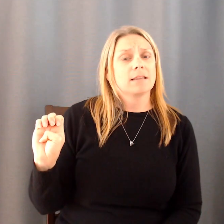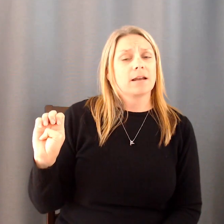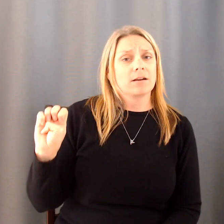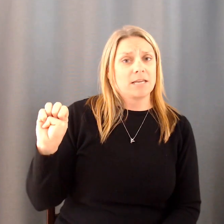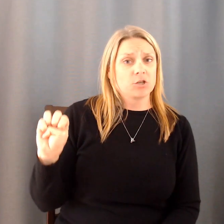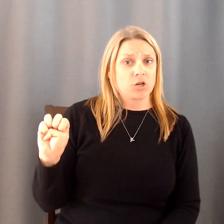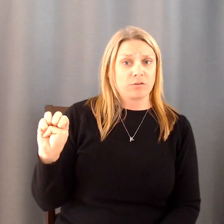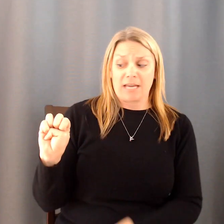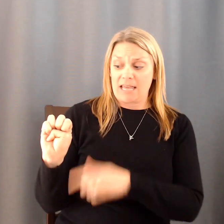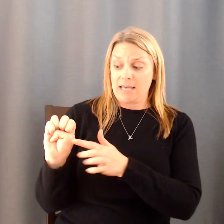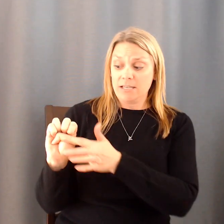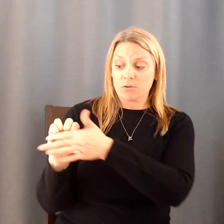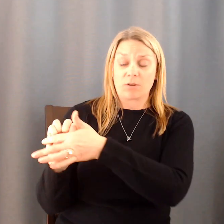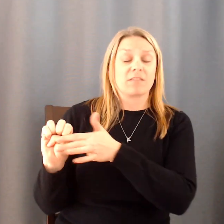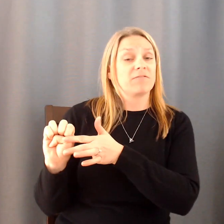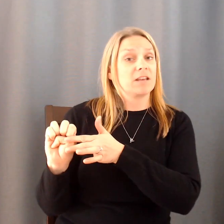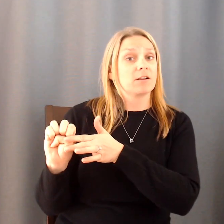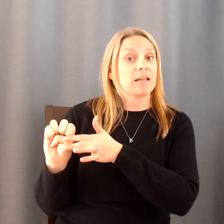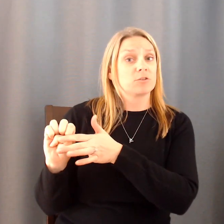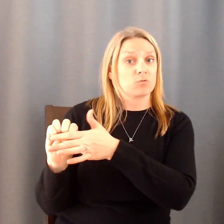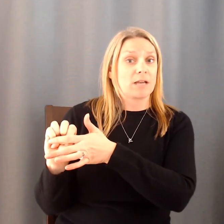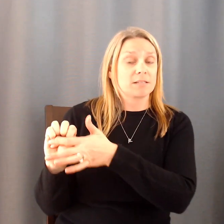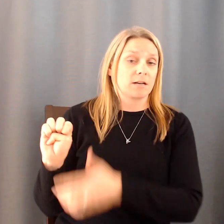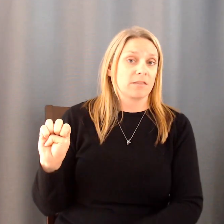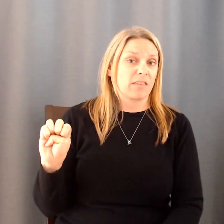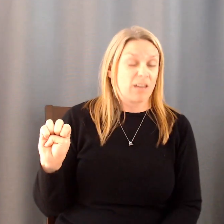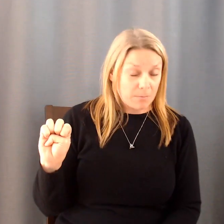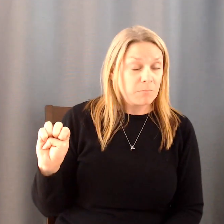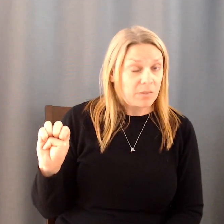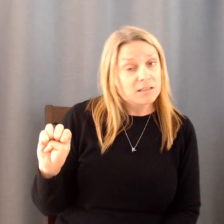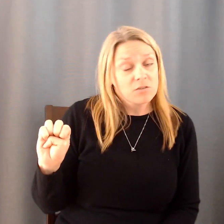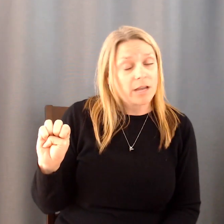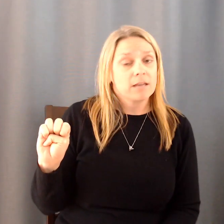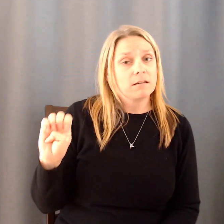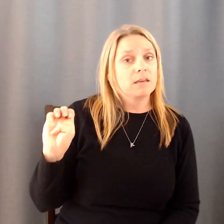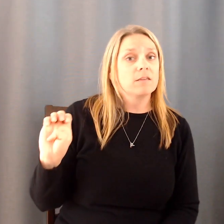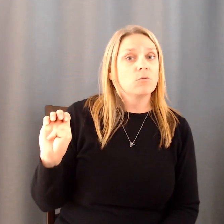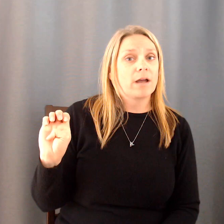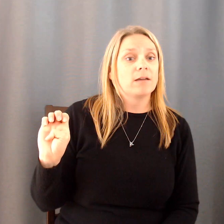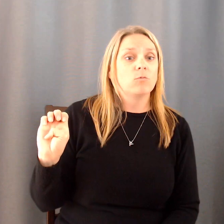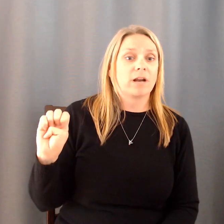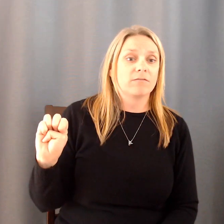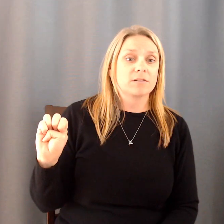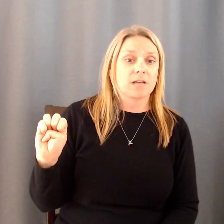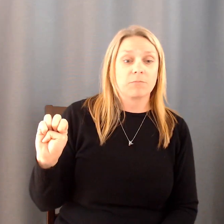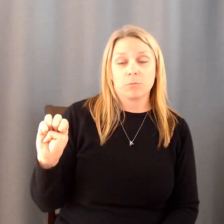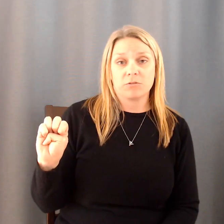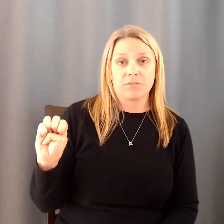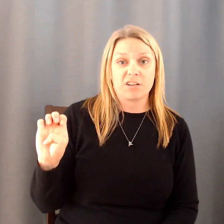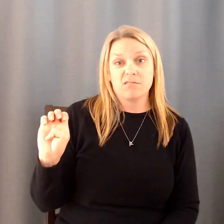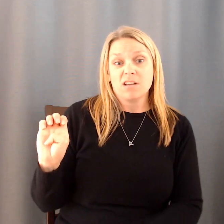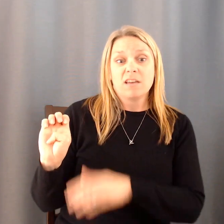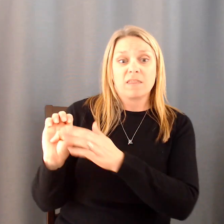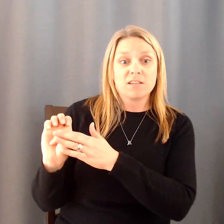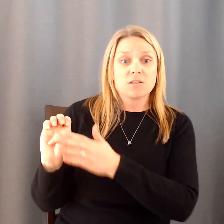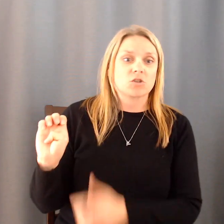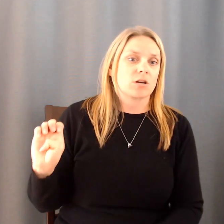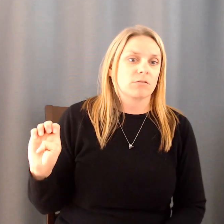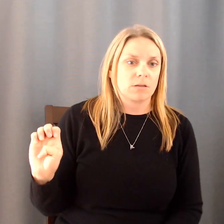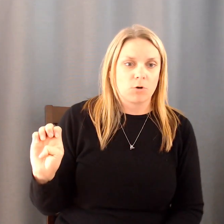E shown like this with the fingernails resting on the thumb. That's okay. Either way, whatever is comfortable for you. This is generally more